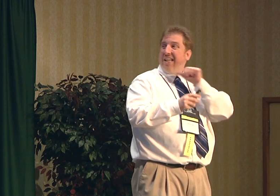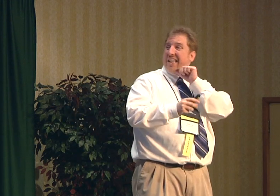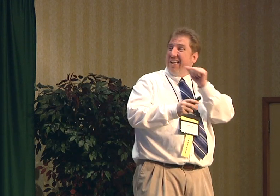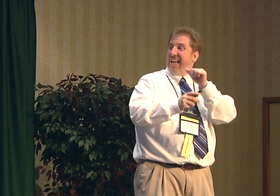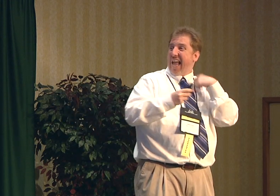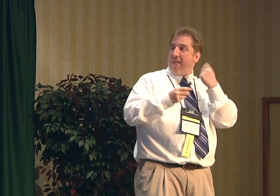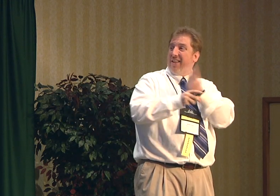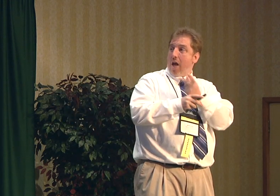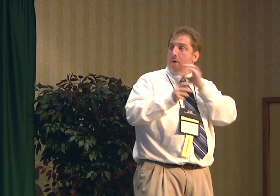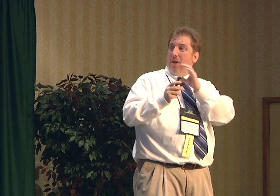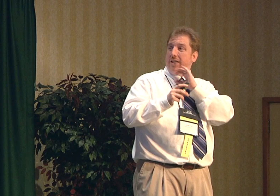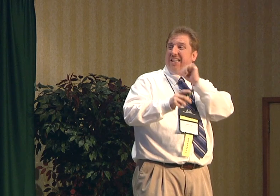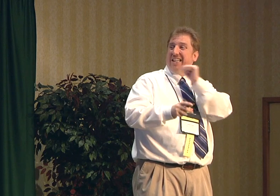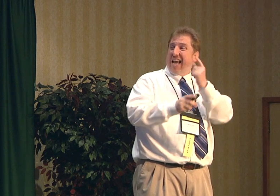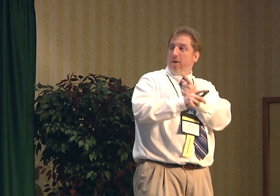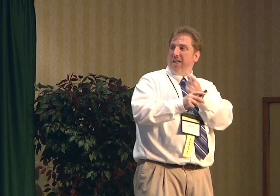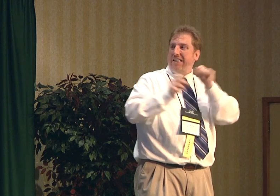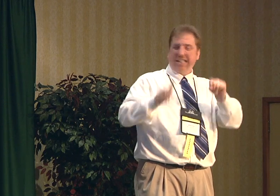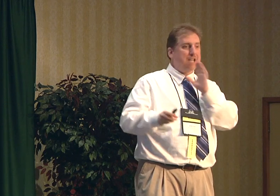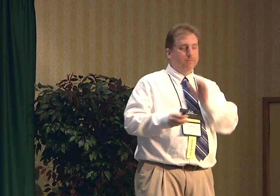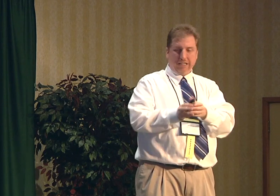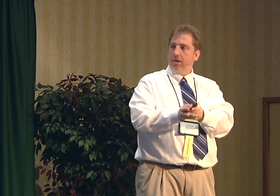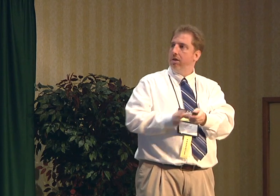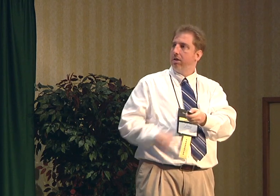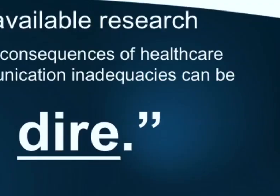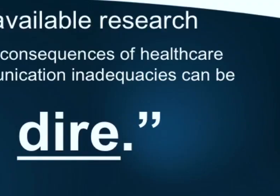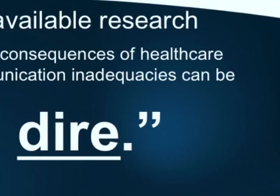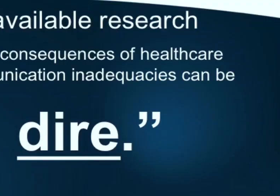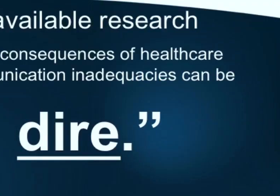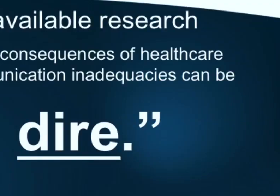So the common surprises of the healthcare community